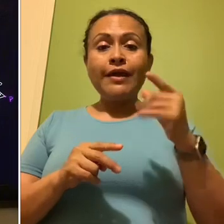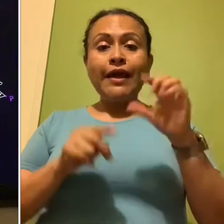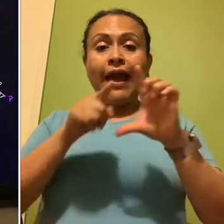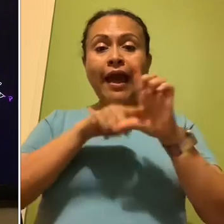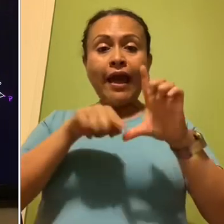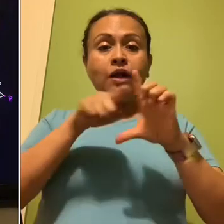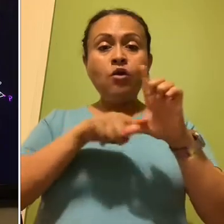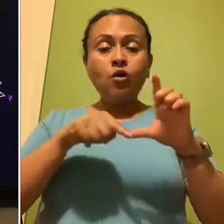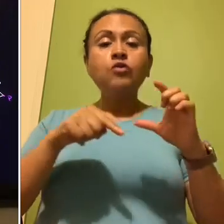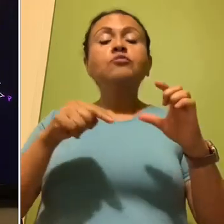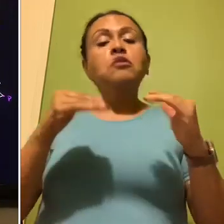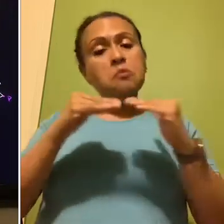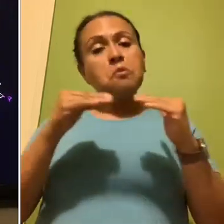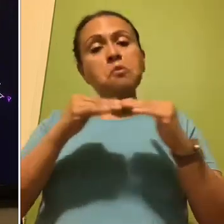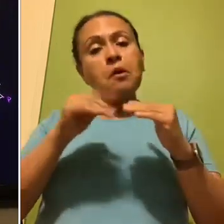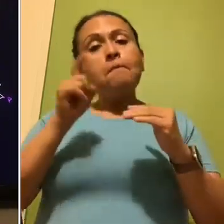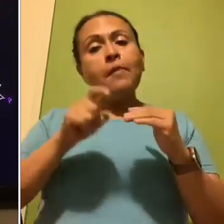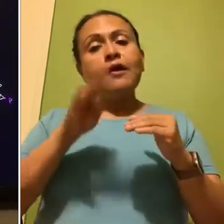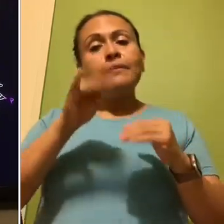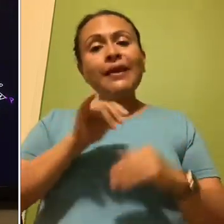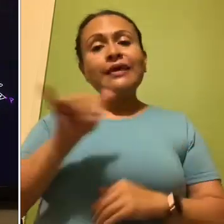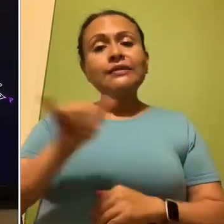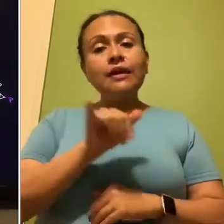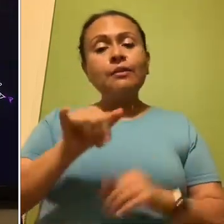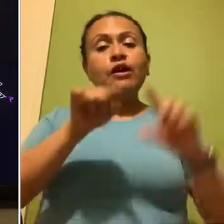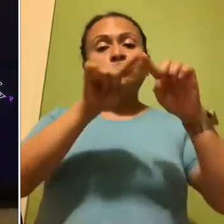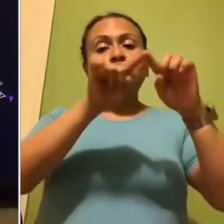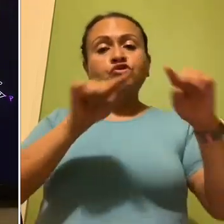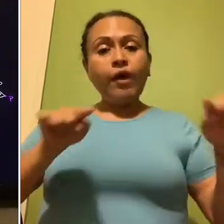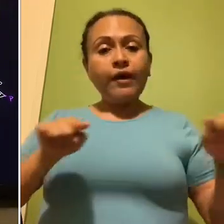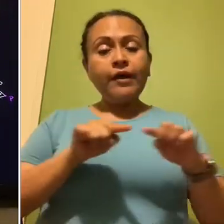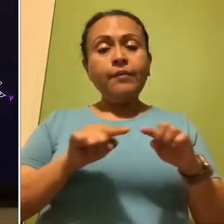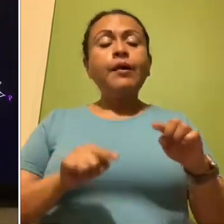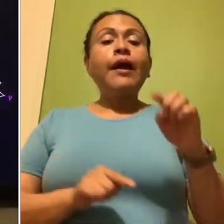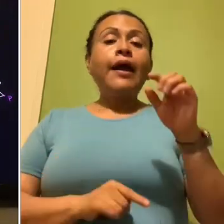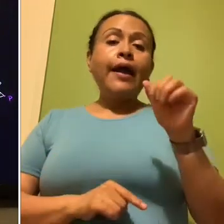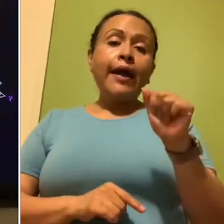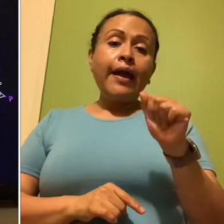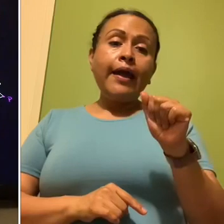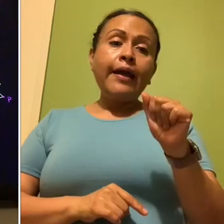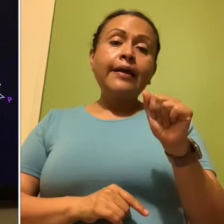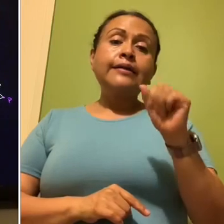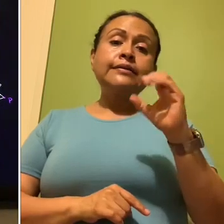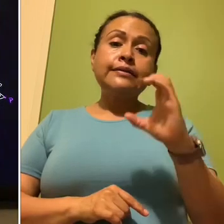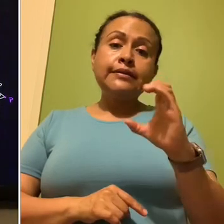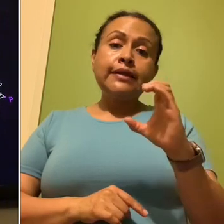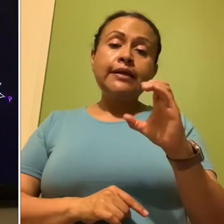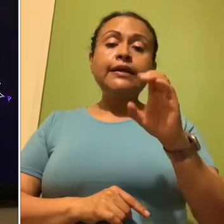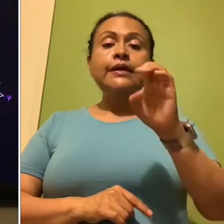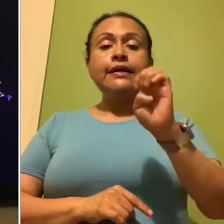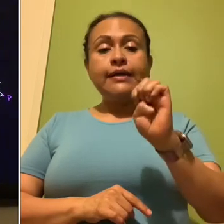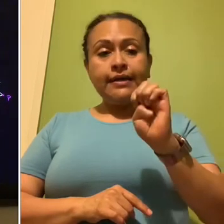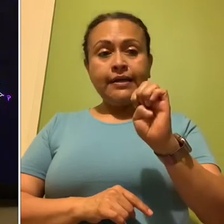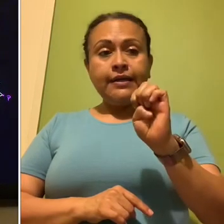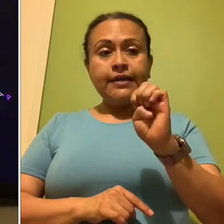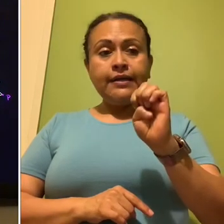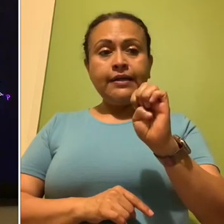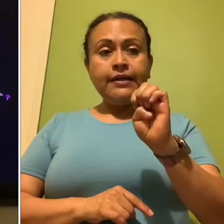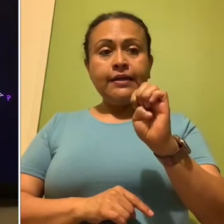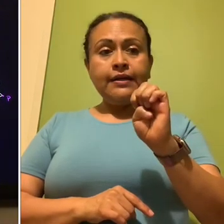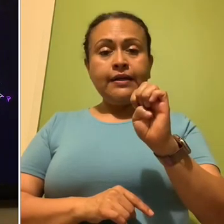corresponding angles that are congruent, so they must be similar. So we can write triangle AACE